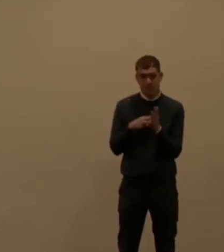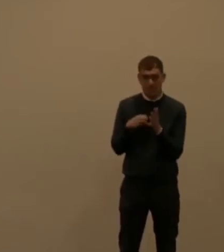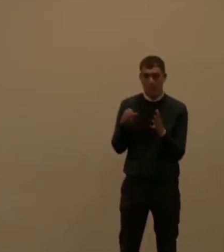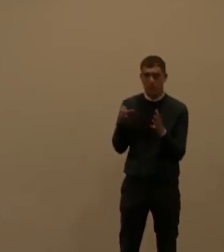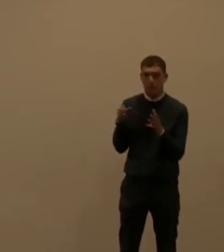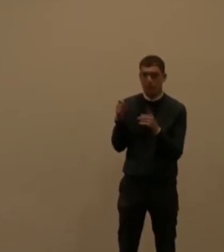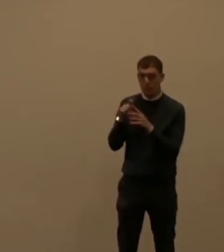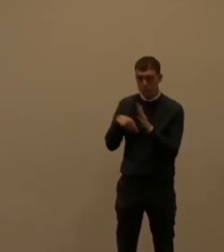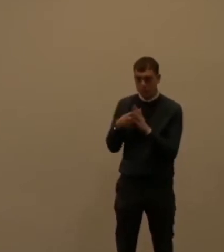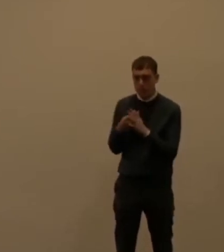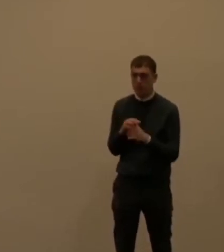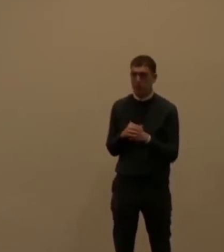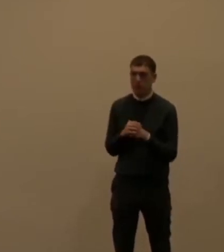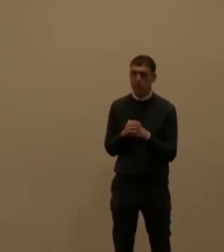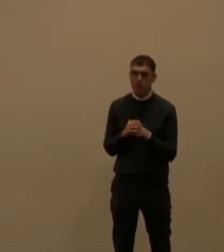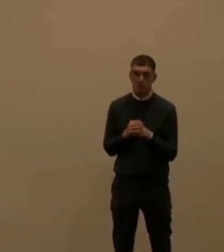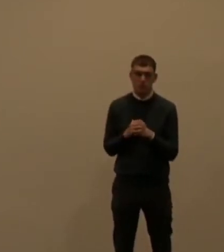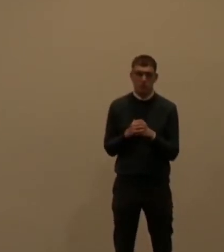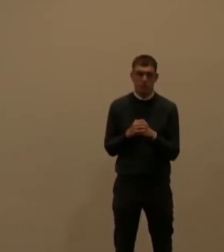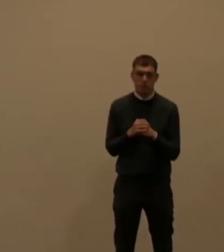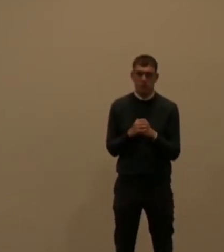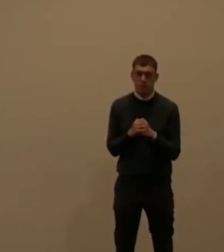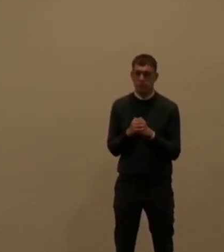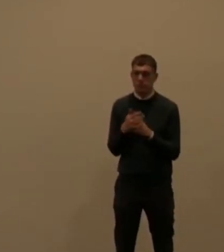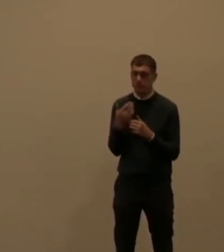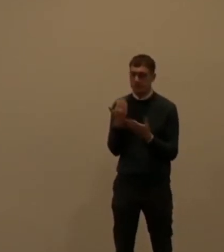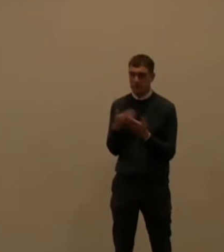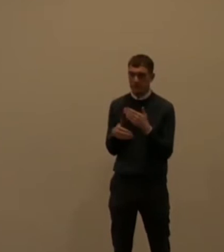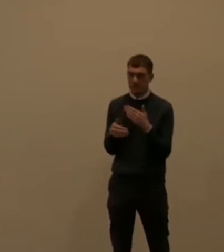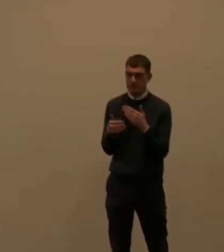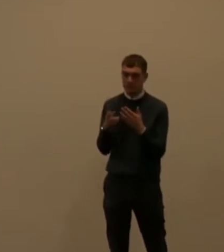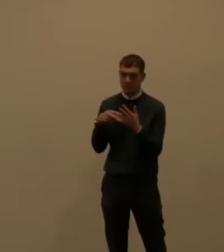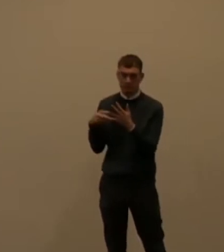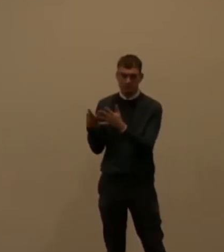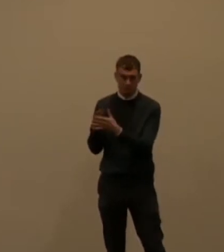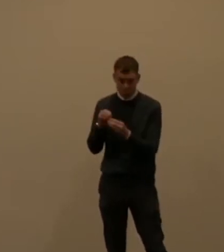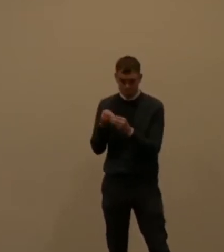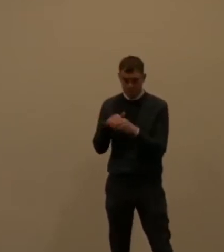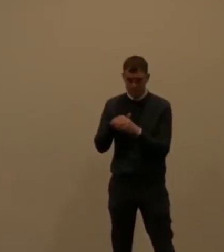also said we'll start documenting and making everything as it should be. We never got there. So,